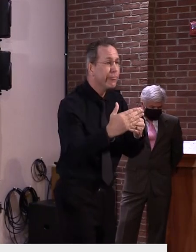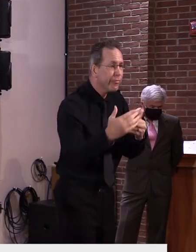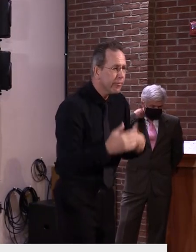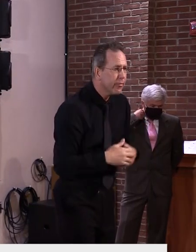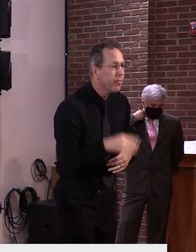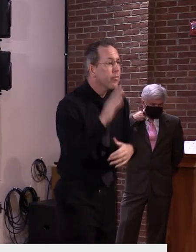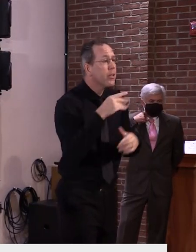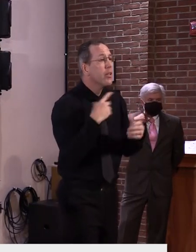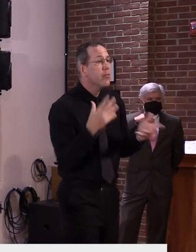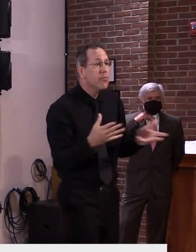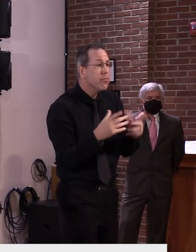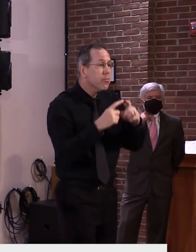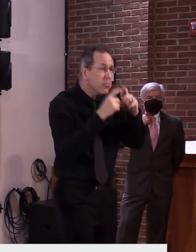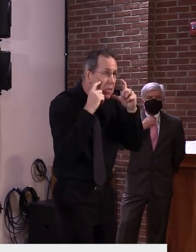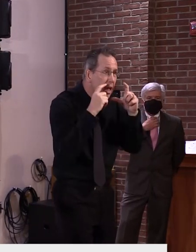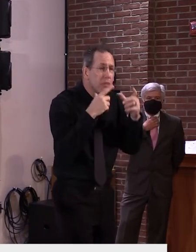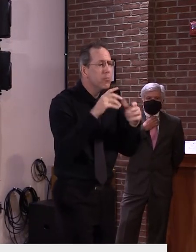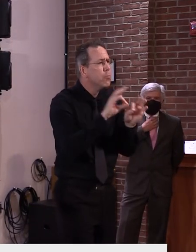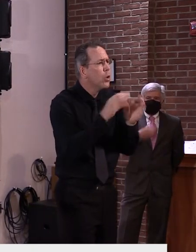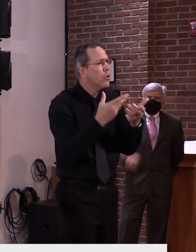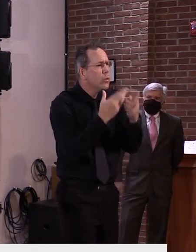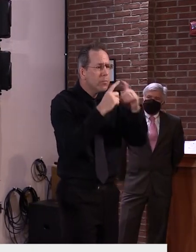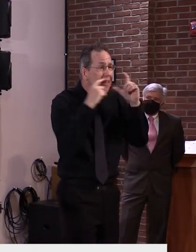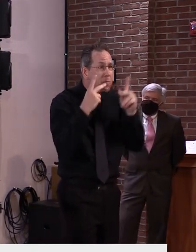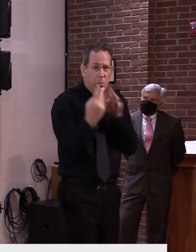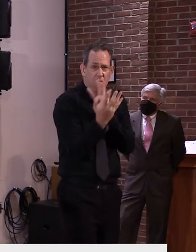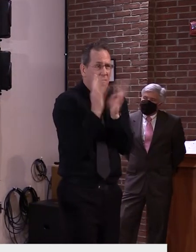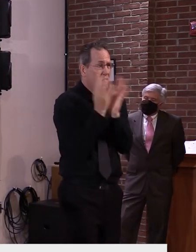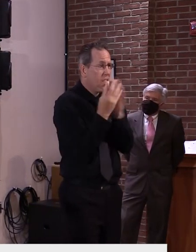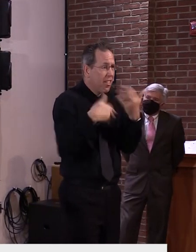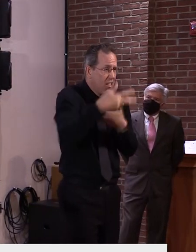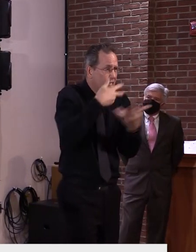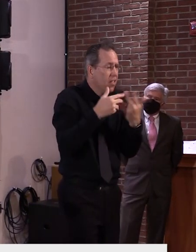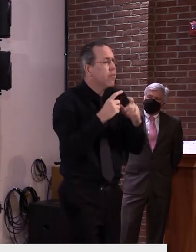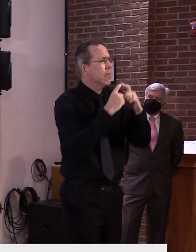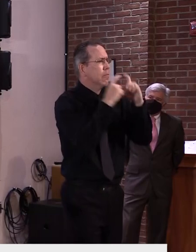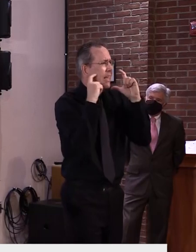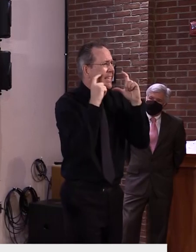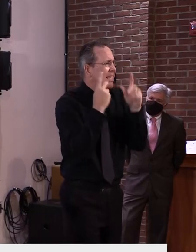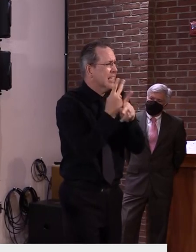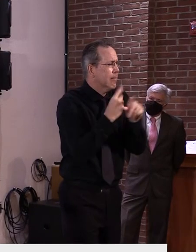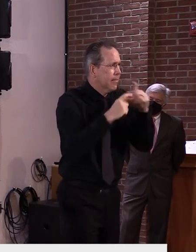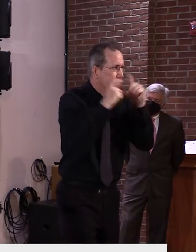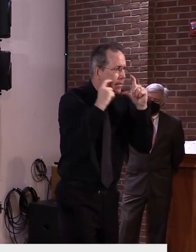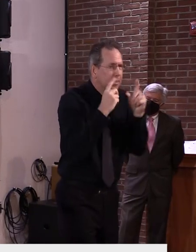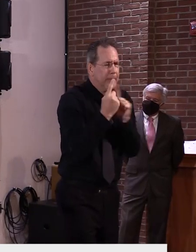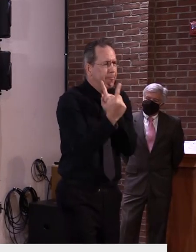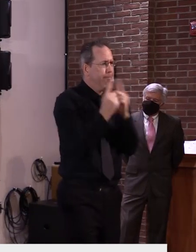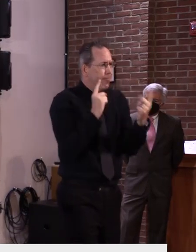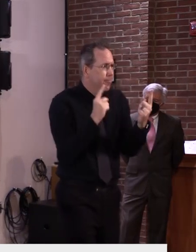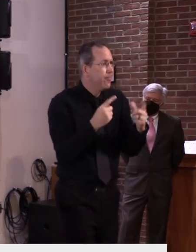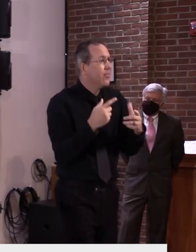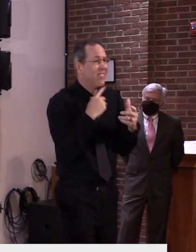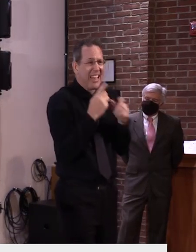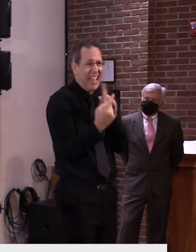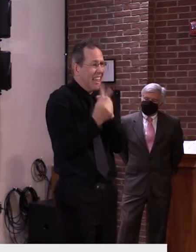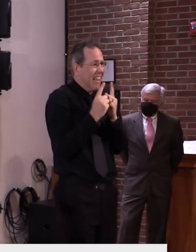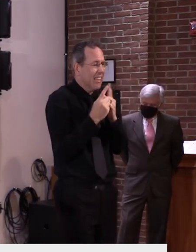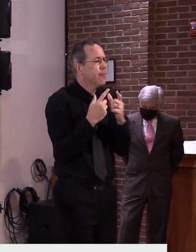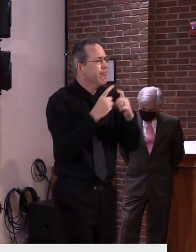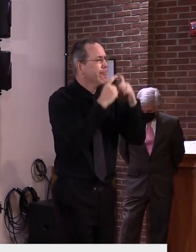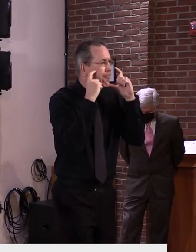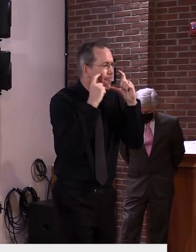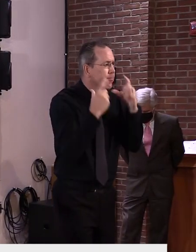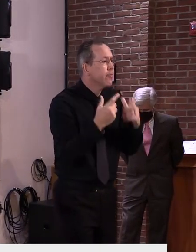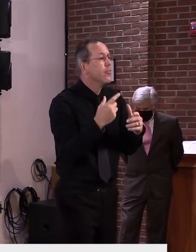when around others, whether it's mandatory or not, washing your hands a lot, and staying home when sick.